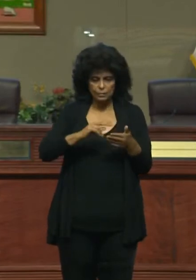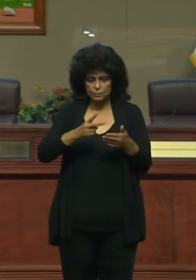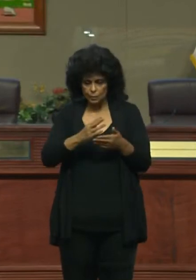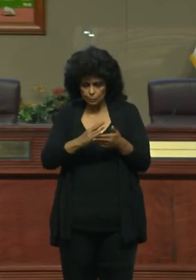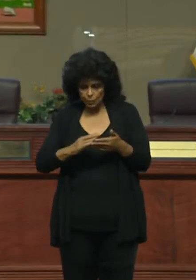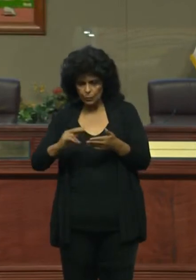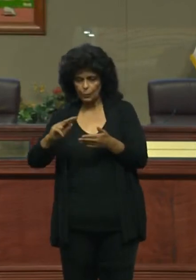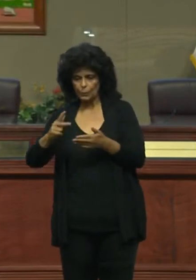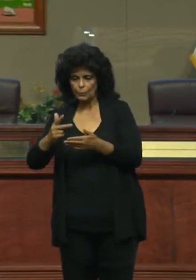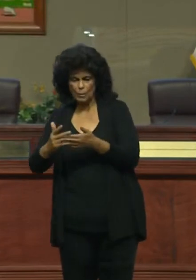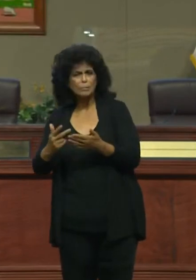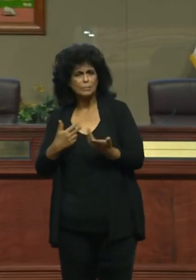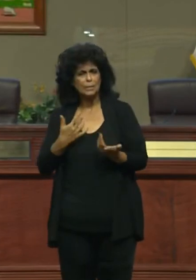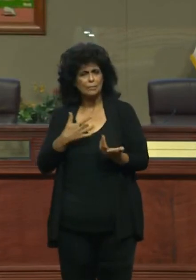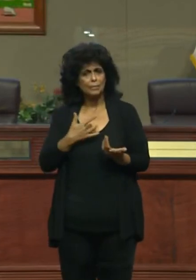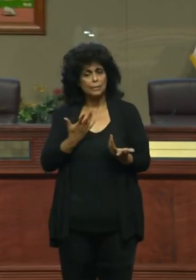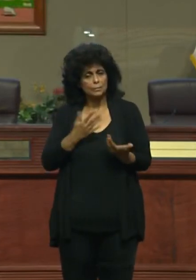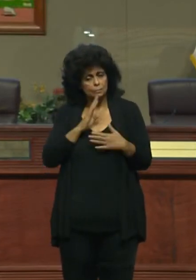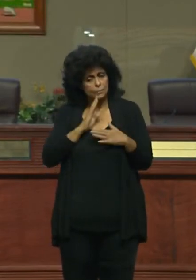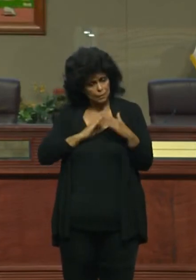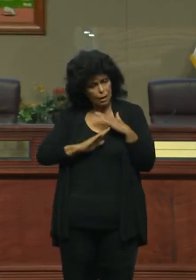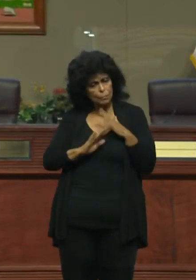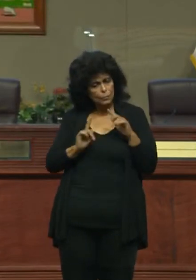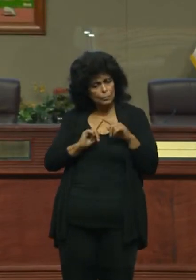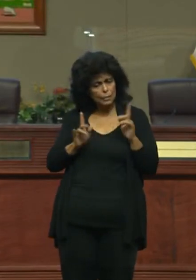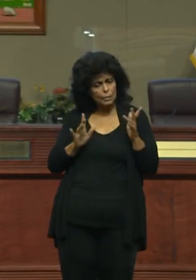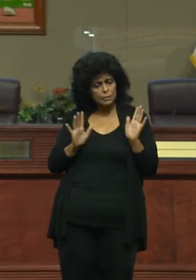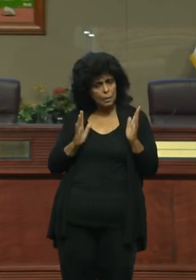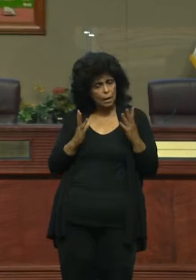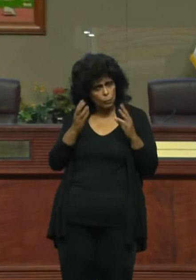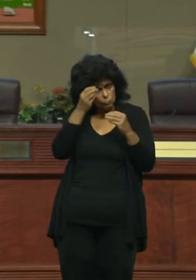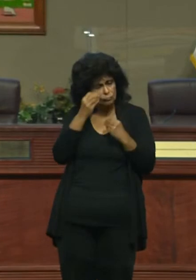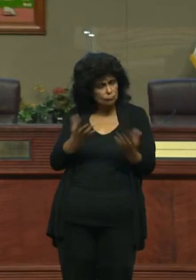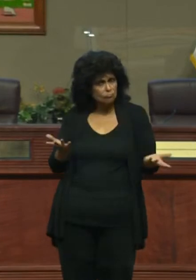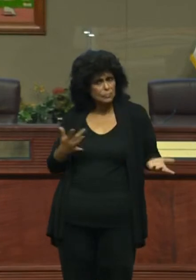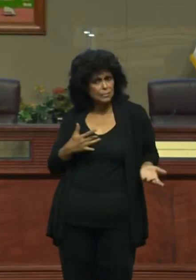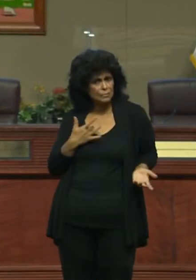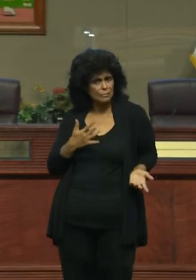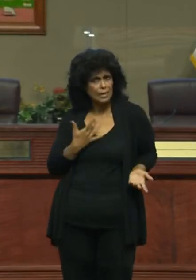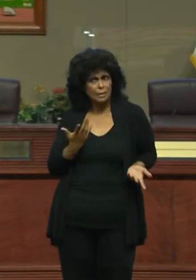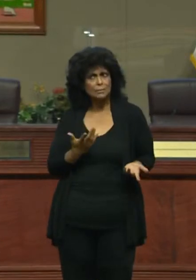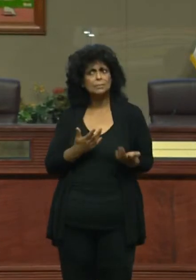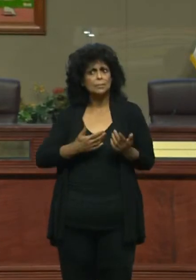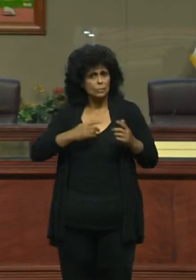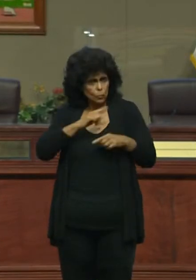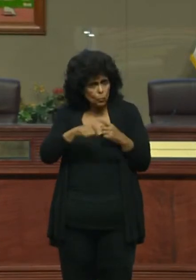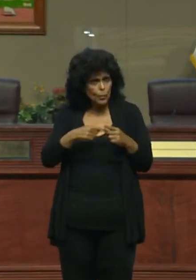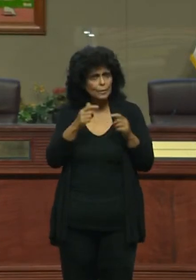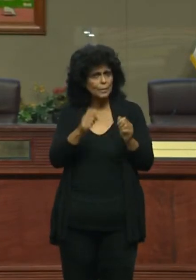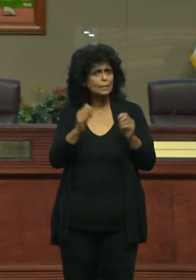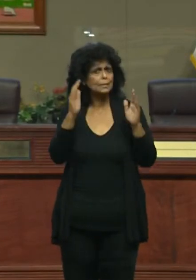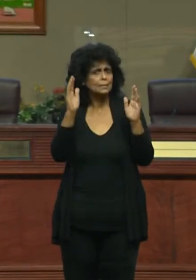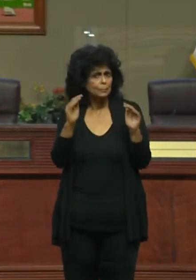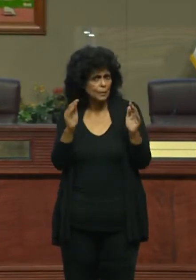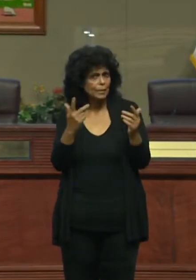approach to give guidance to our public so that they could understand what to expect and when we could do certain things.